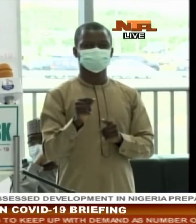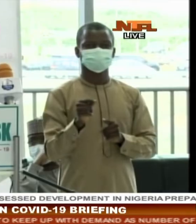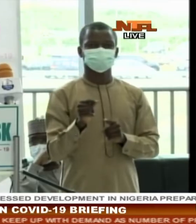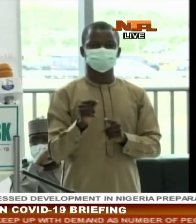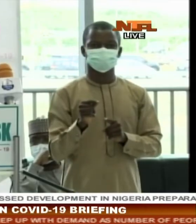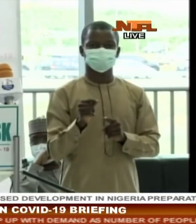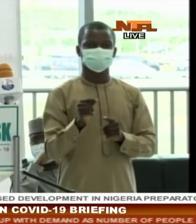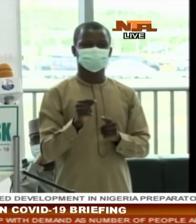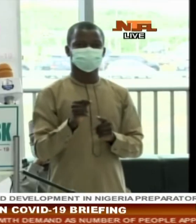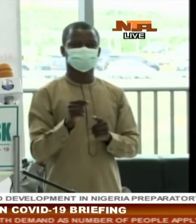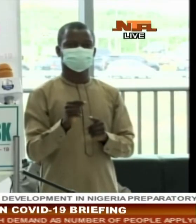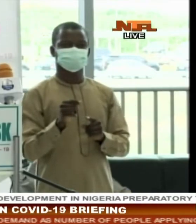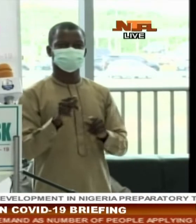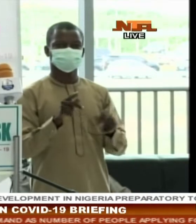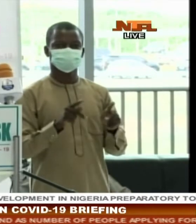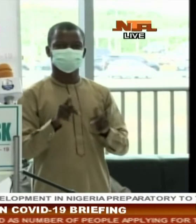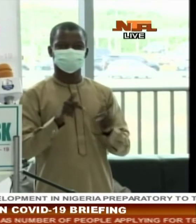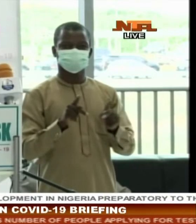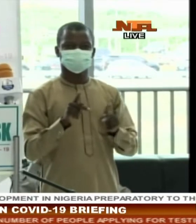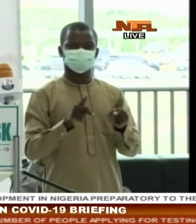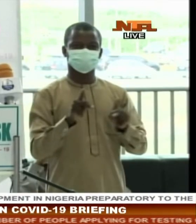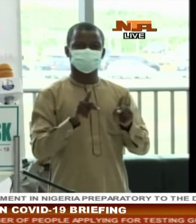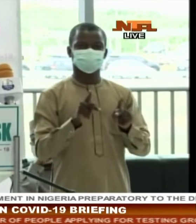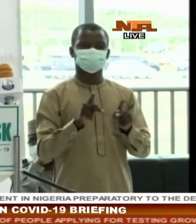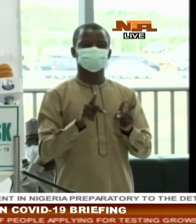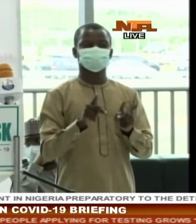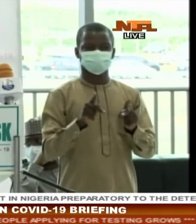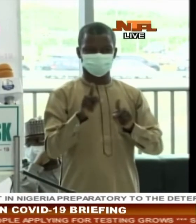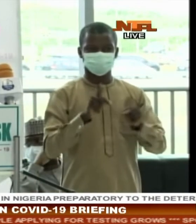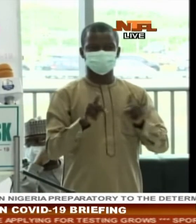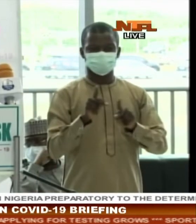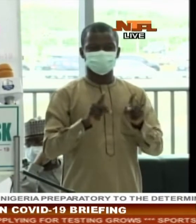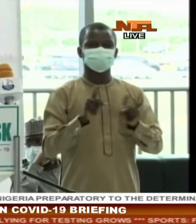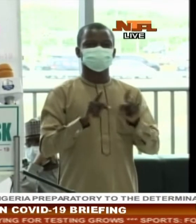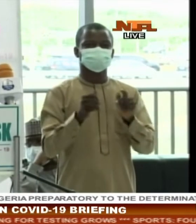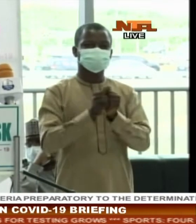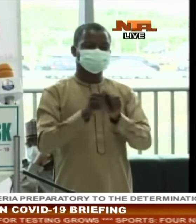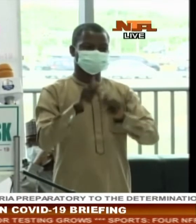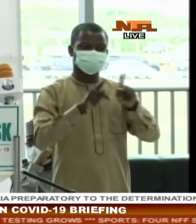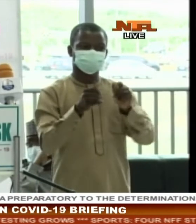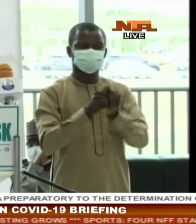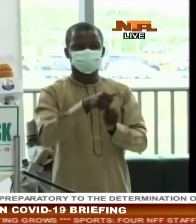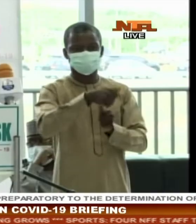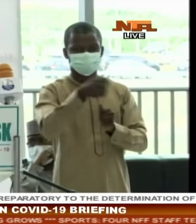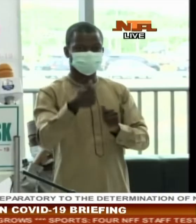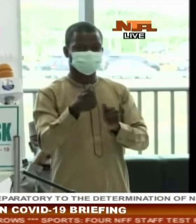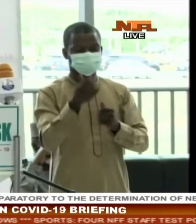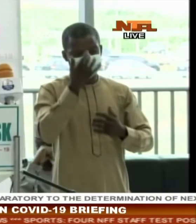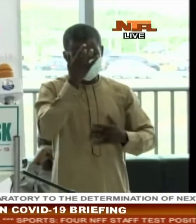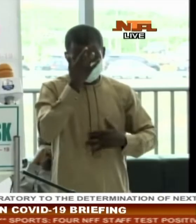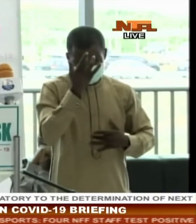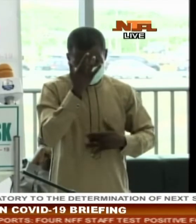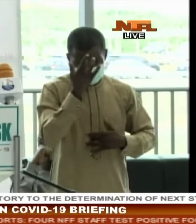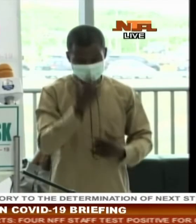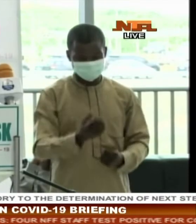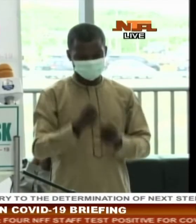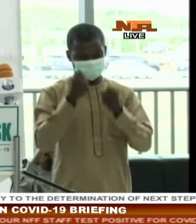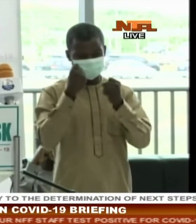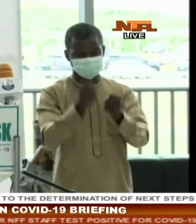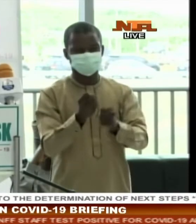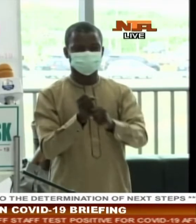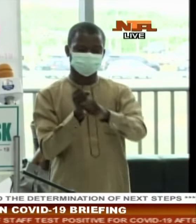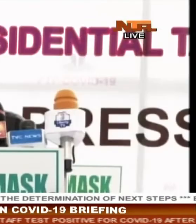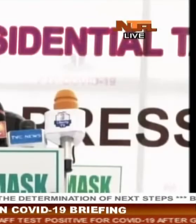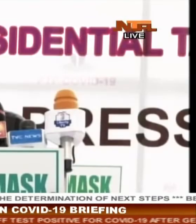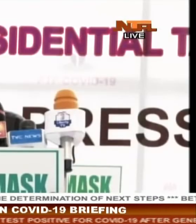vulnerable groups, the elderly, those with underlying medical illnesses, are strongly advised to continue keeping